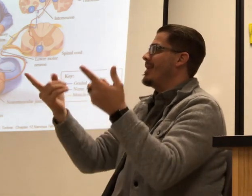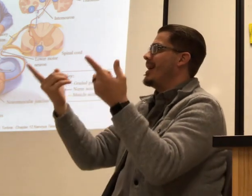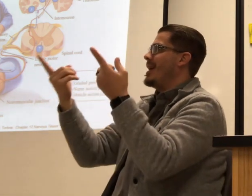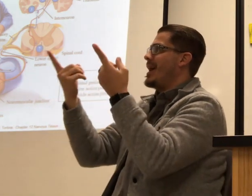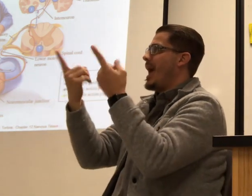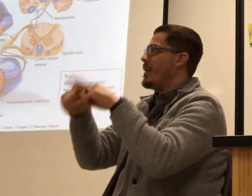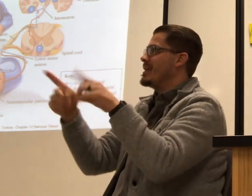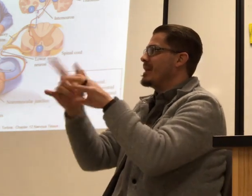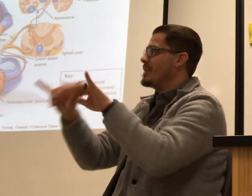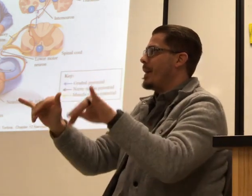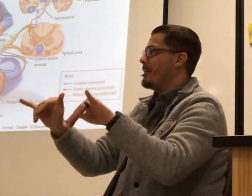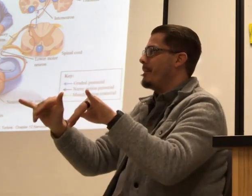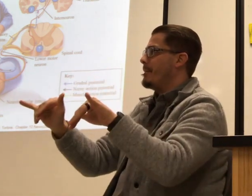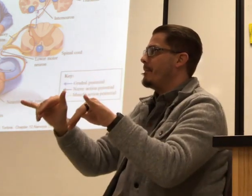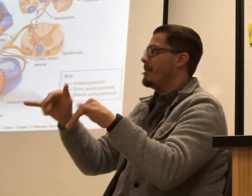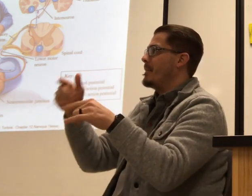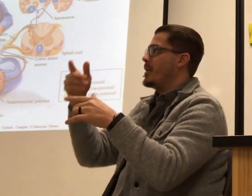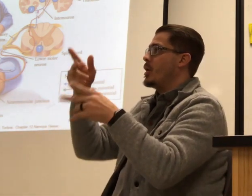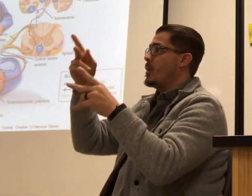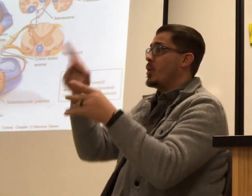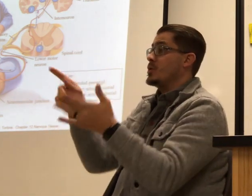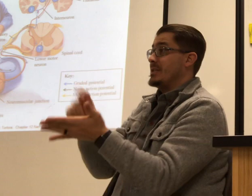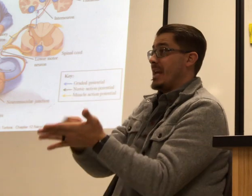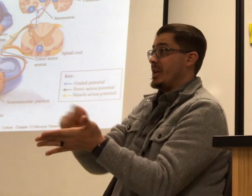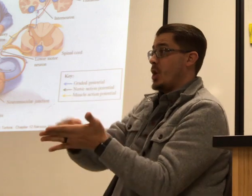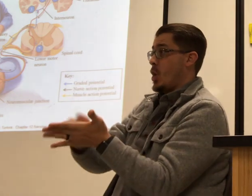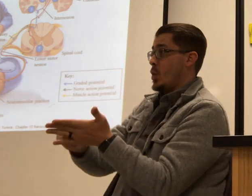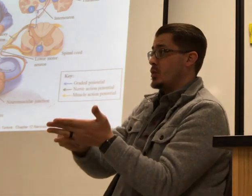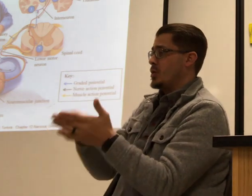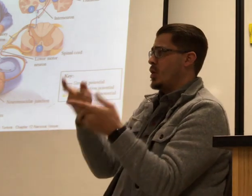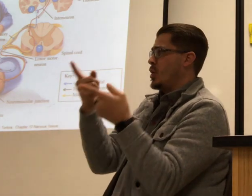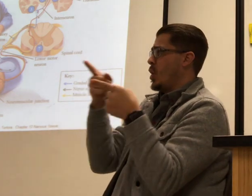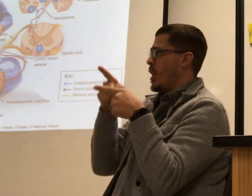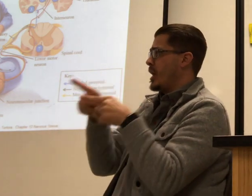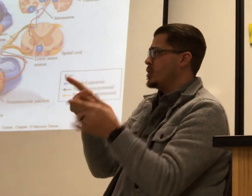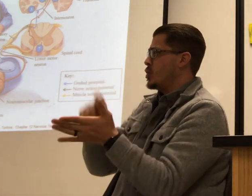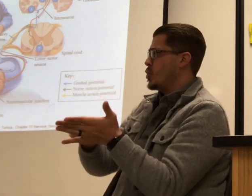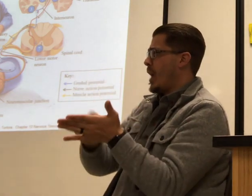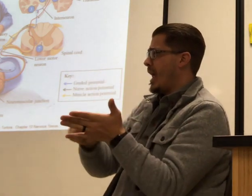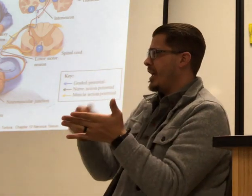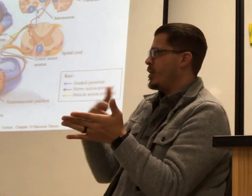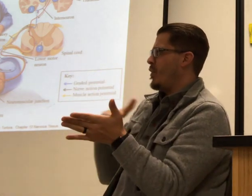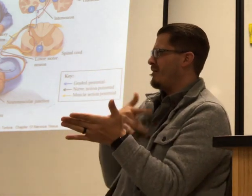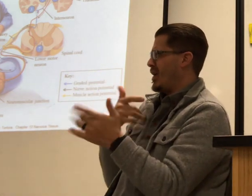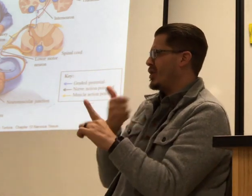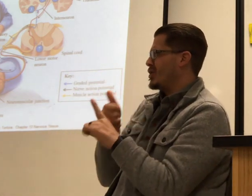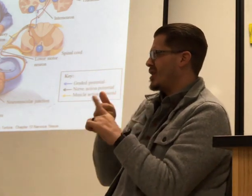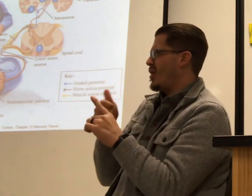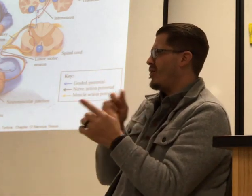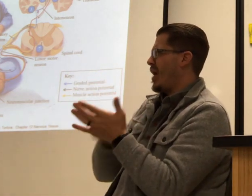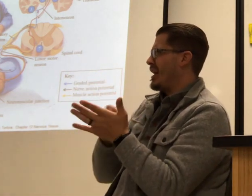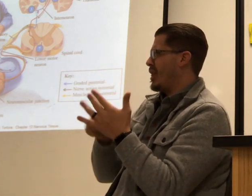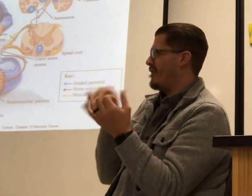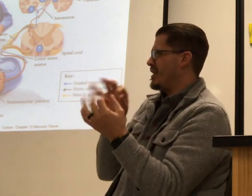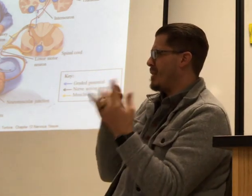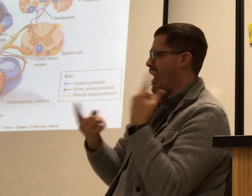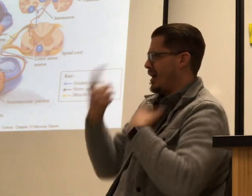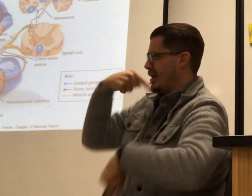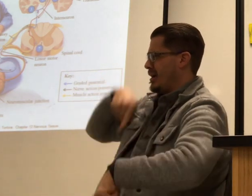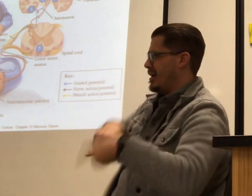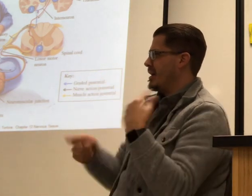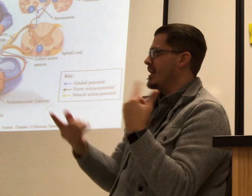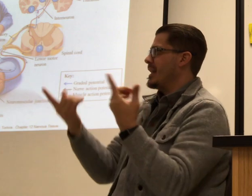time. Person taking notes, as you write, you feel yourself writing. There's feedback, motor and